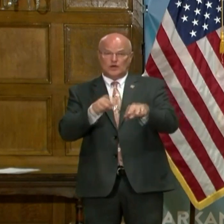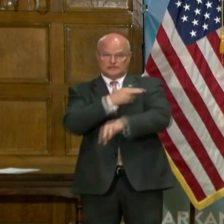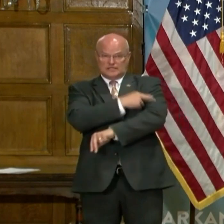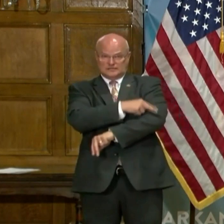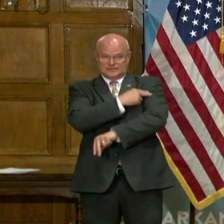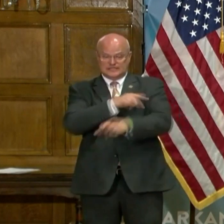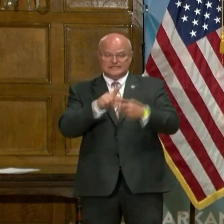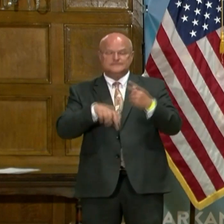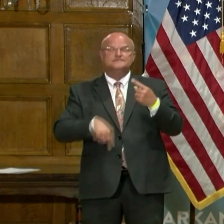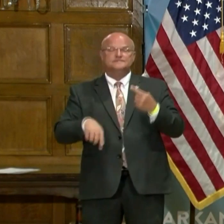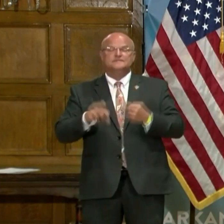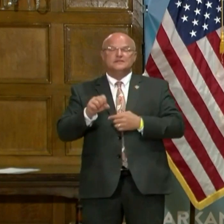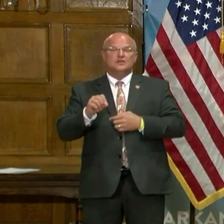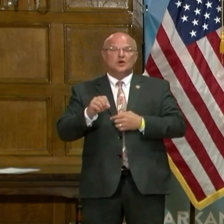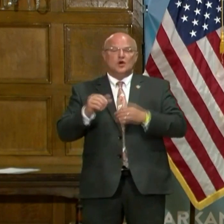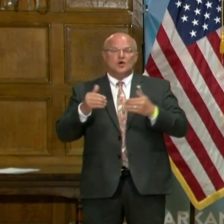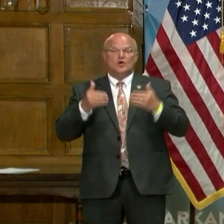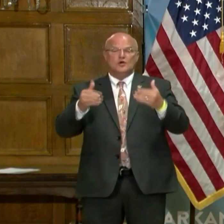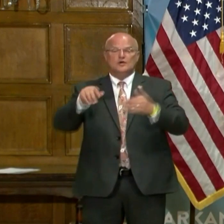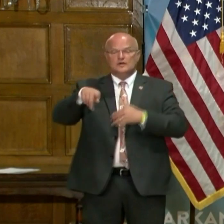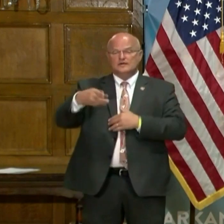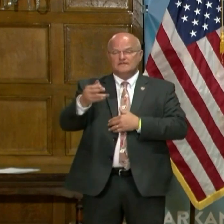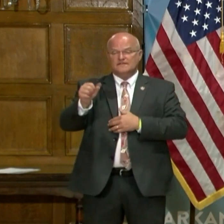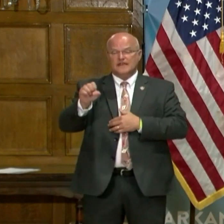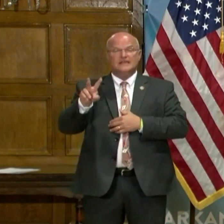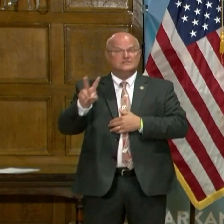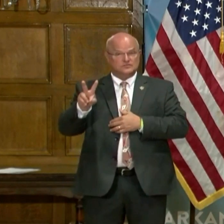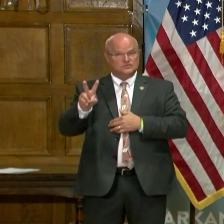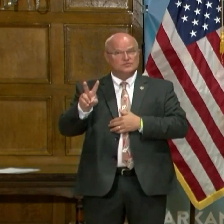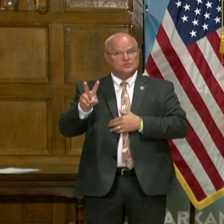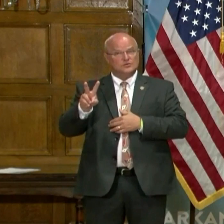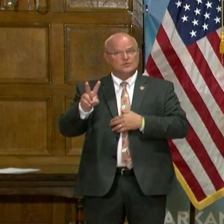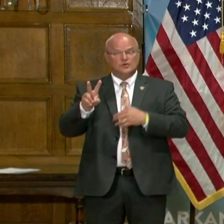And so, moving to phase 2 is,